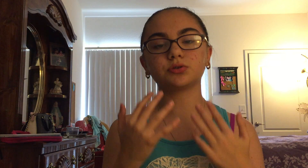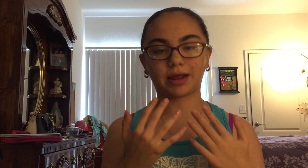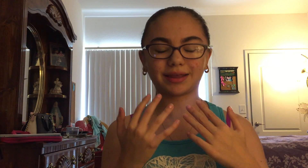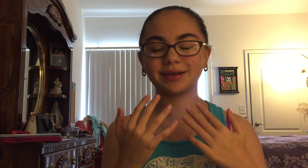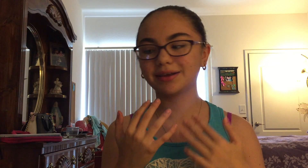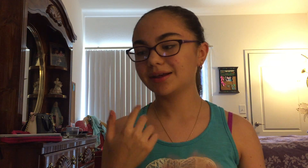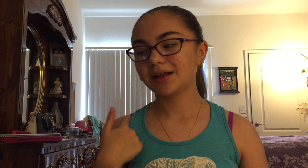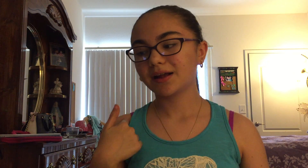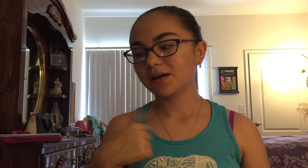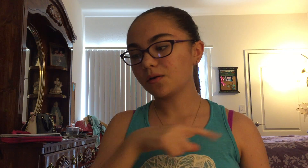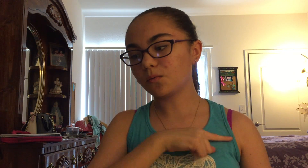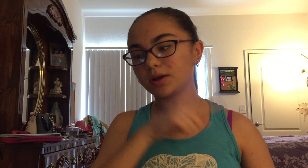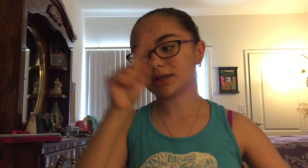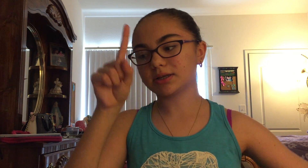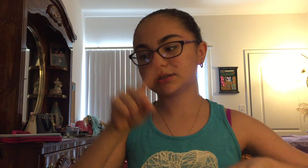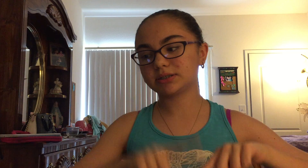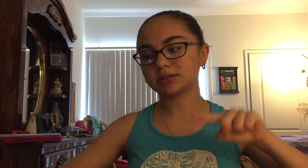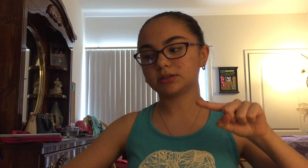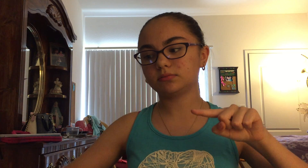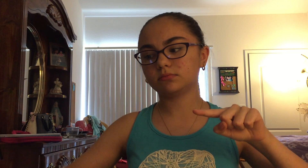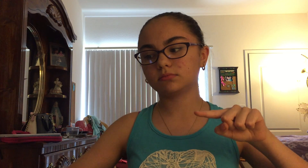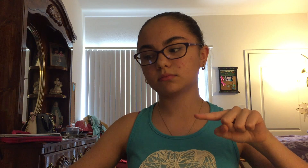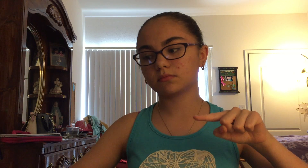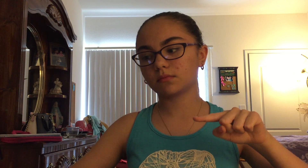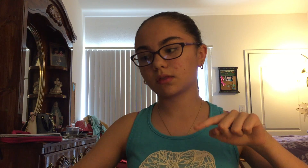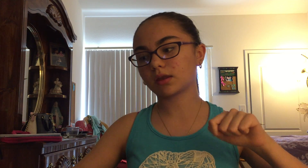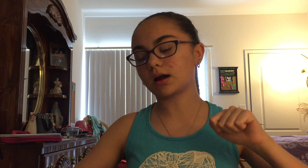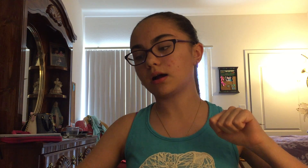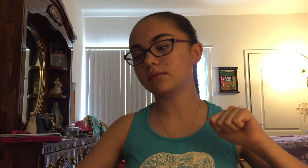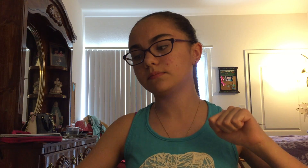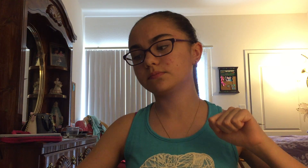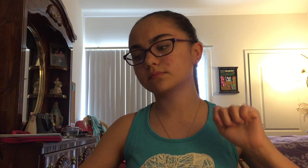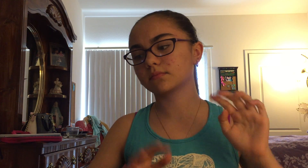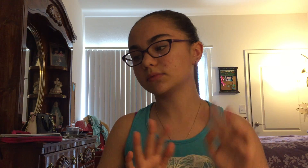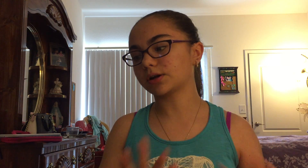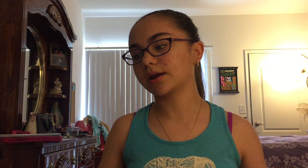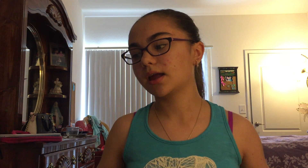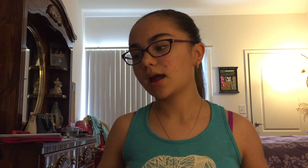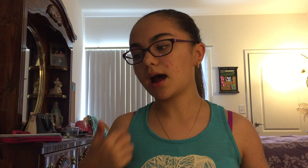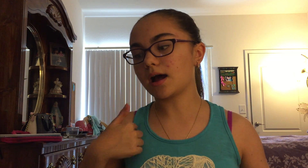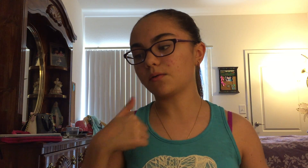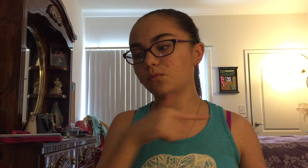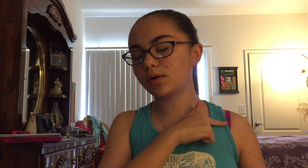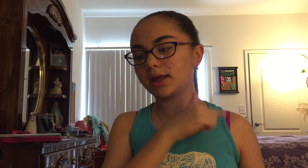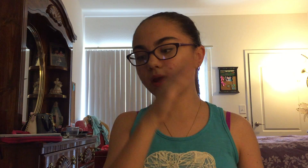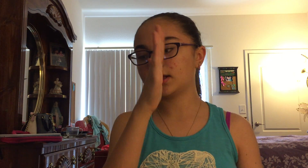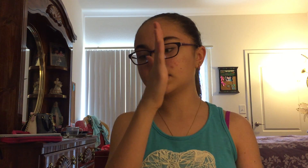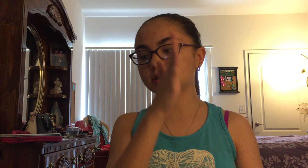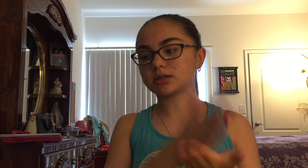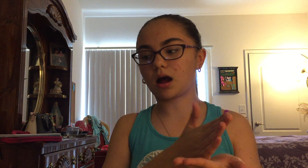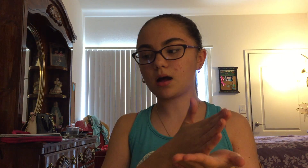dread we uh sorry uh we stop